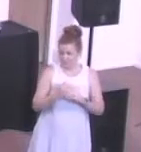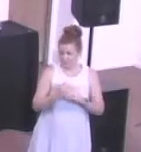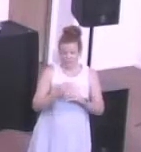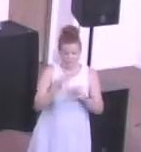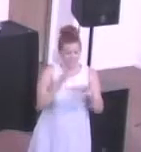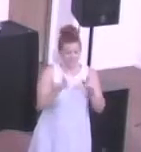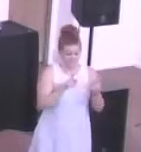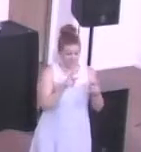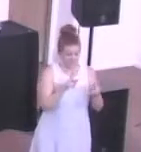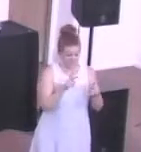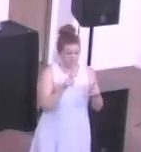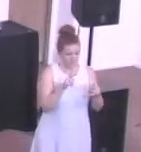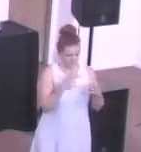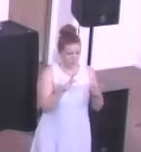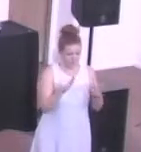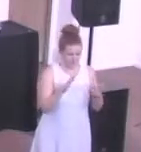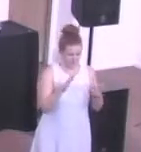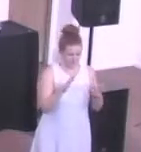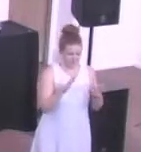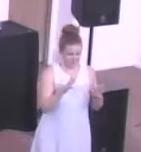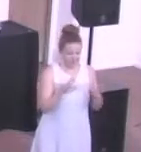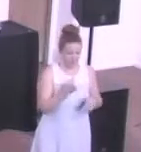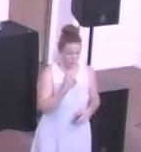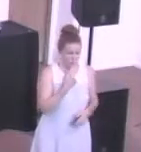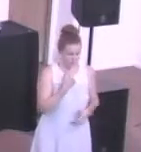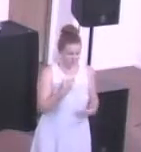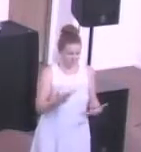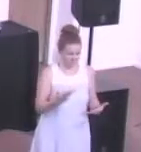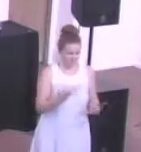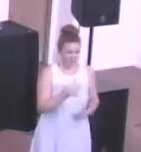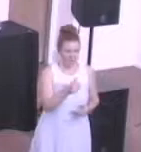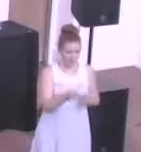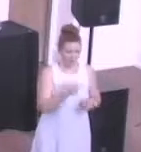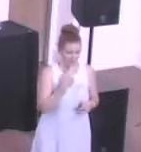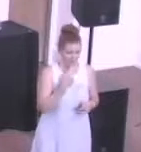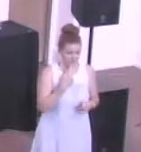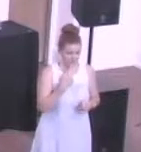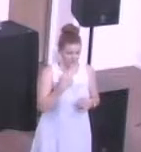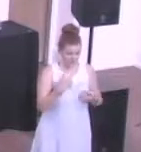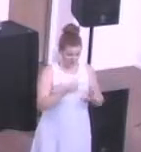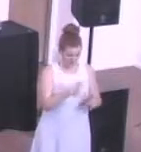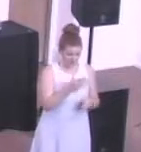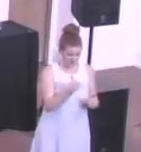People have already let you down, haven't they? Have you ever let yourself down?